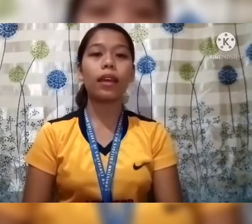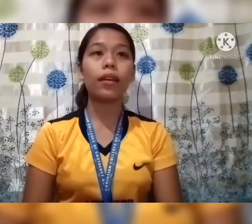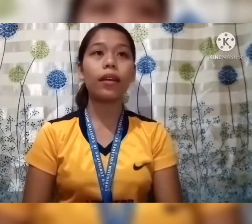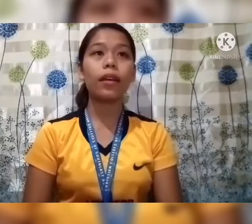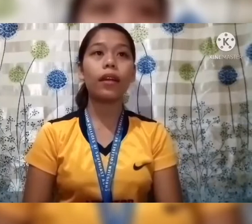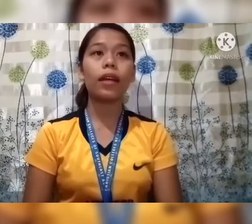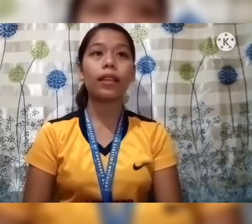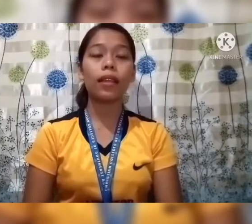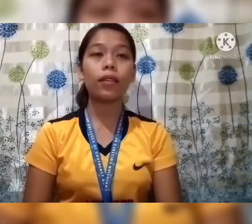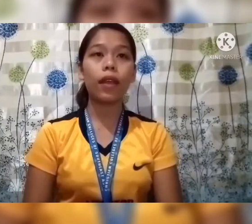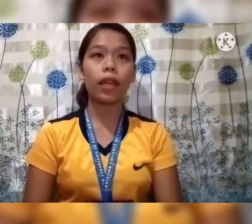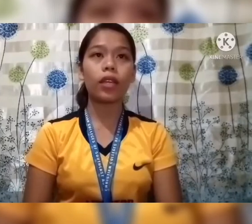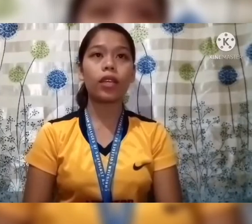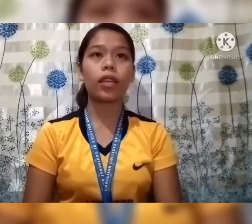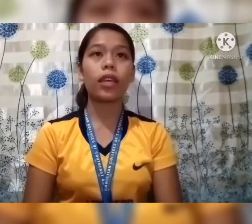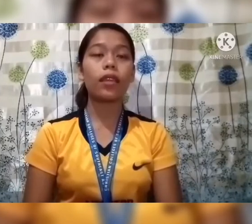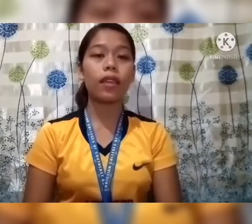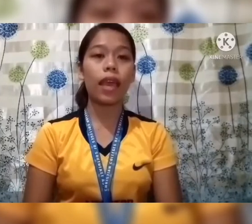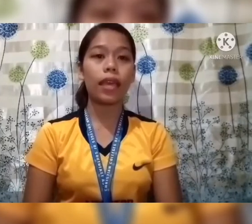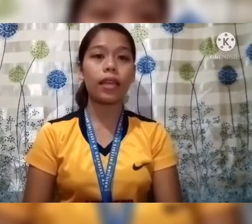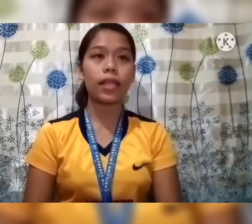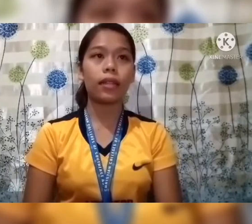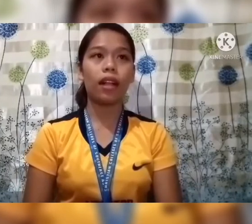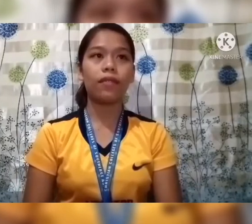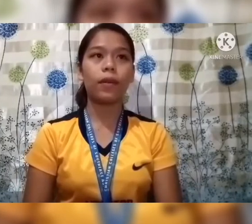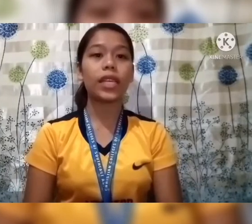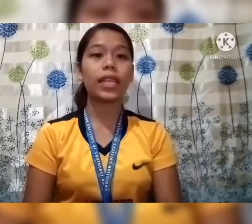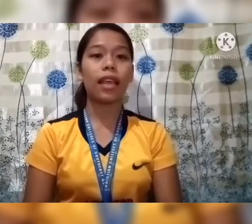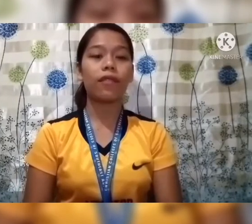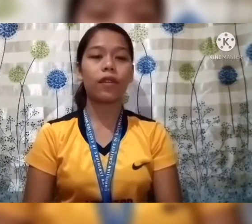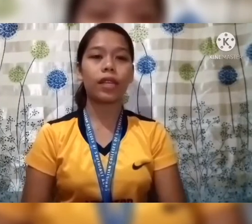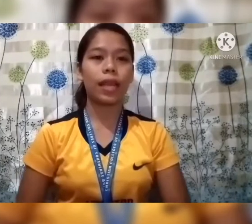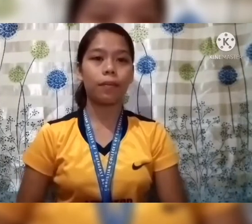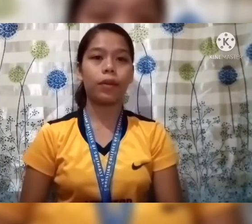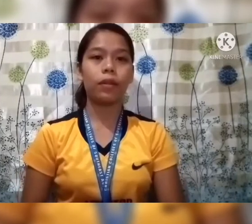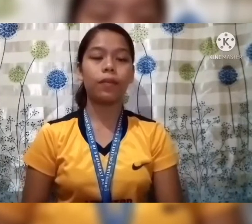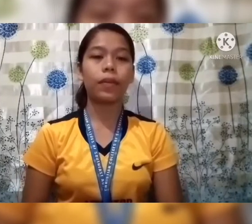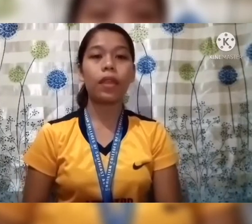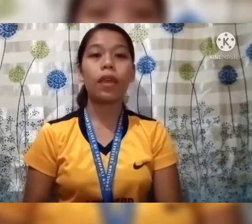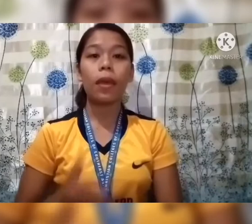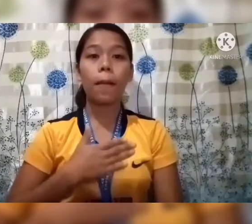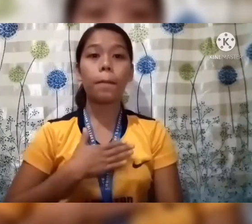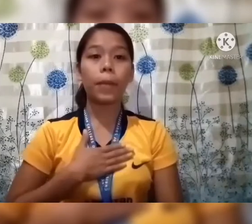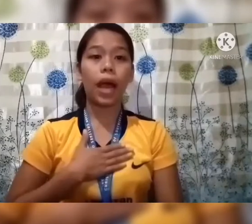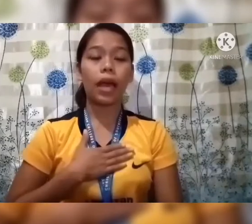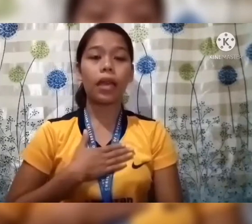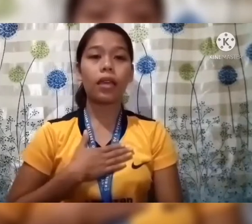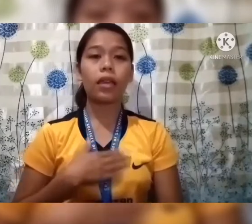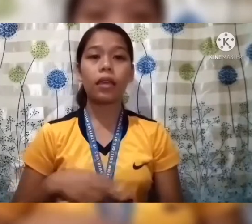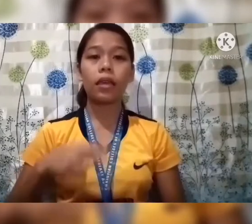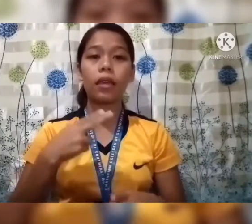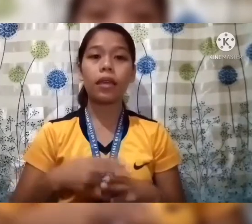letter H in the ASL alphabet. Like for example, my